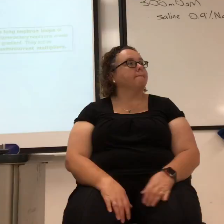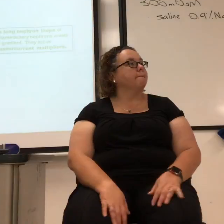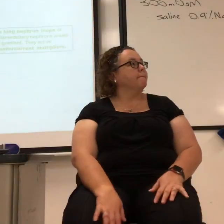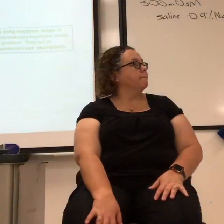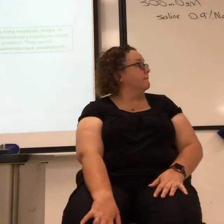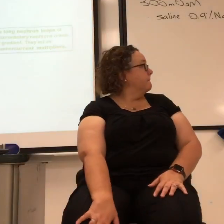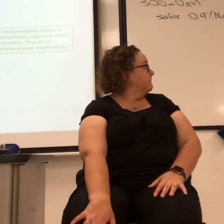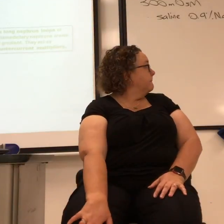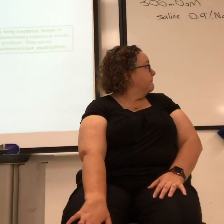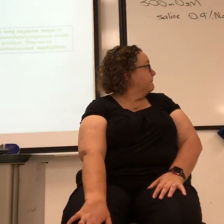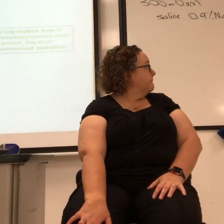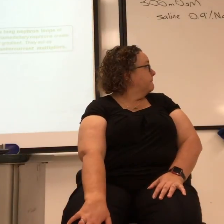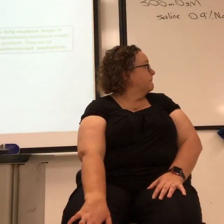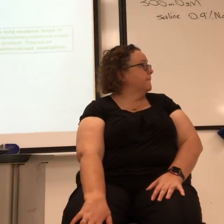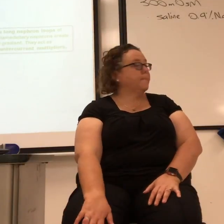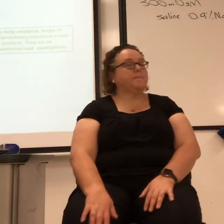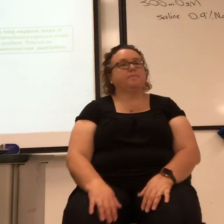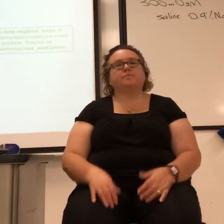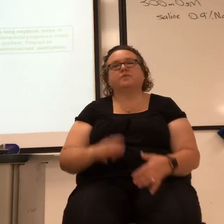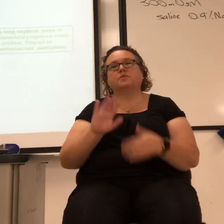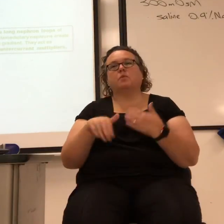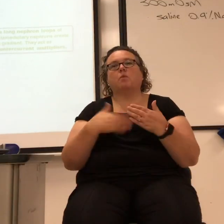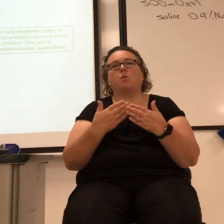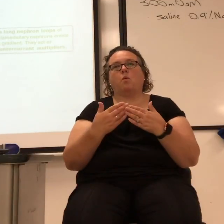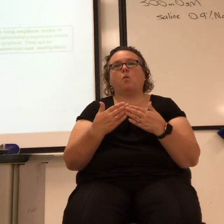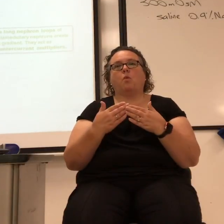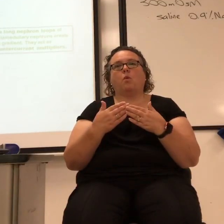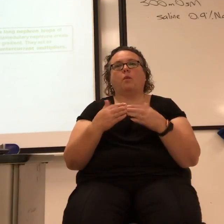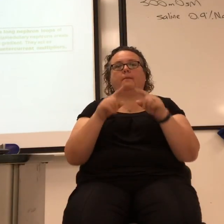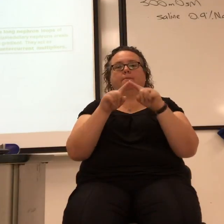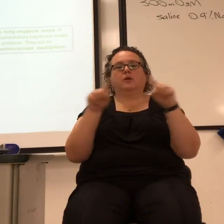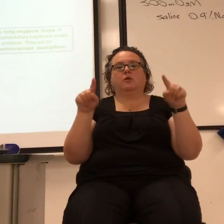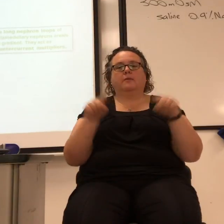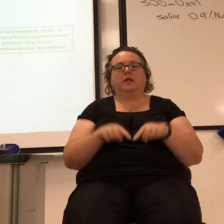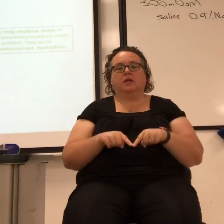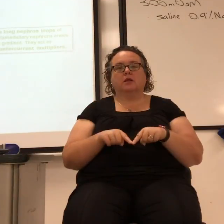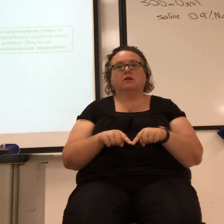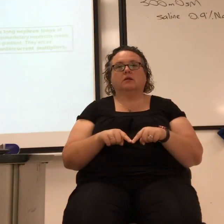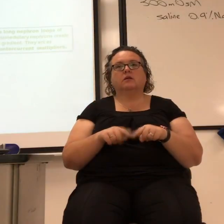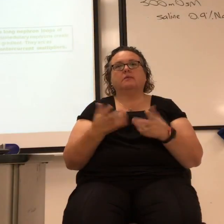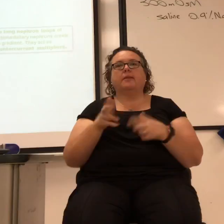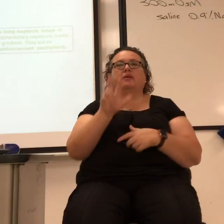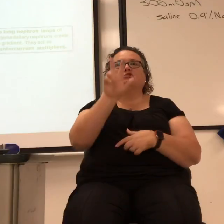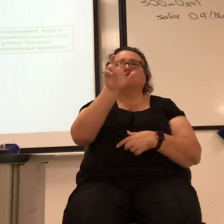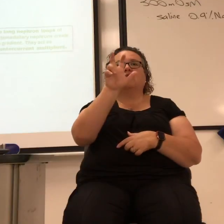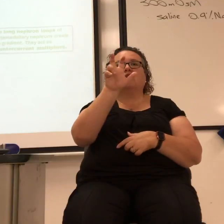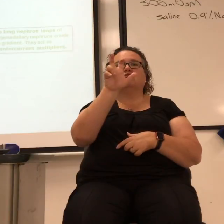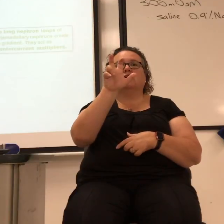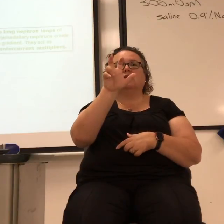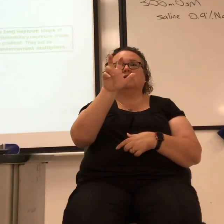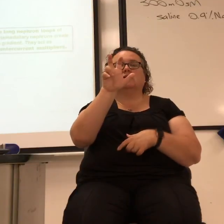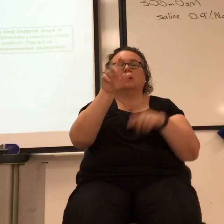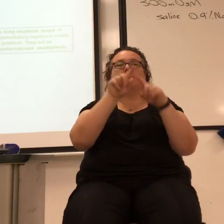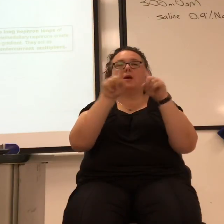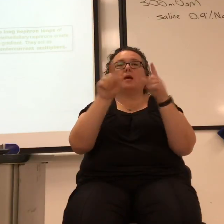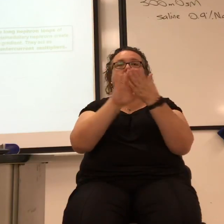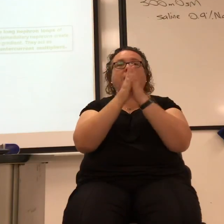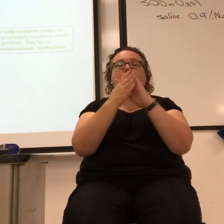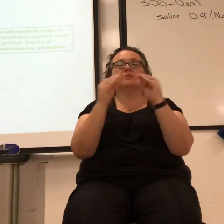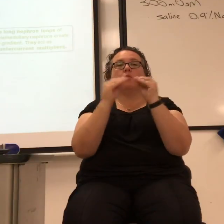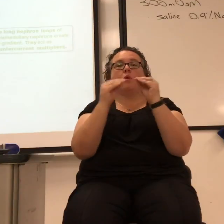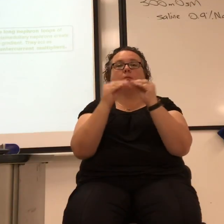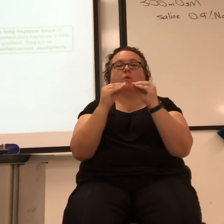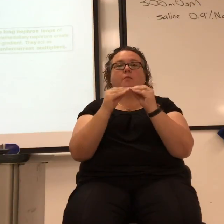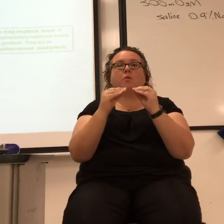Here's the whole pyramid. Maybe it's 300 here, but then it gets progressively more